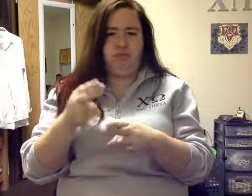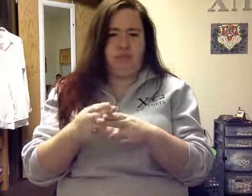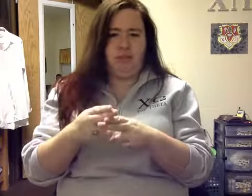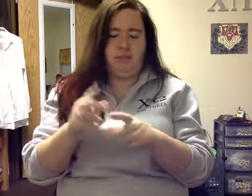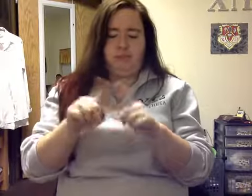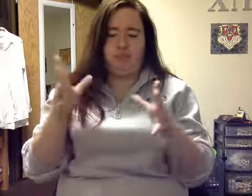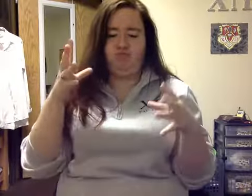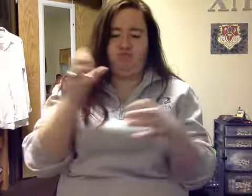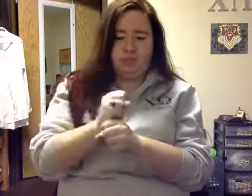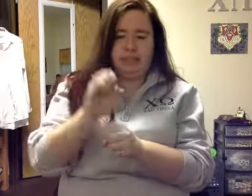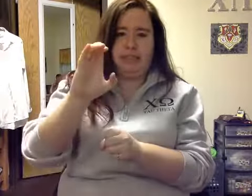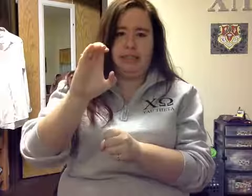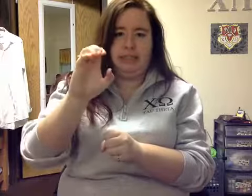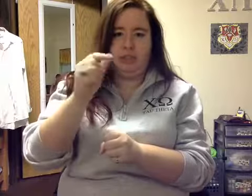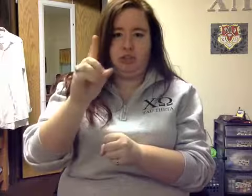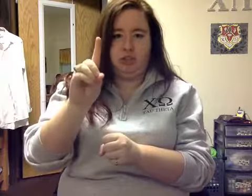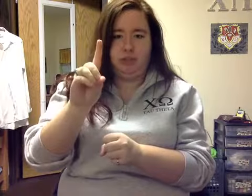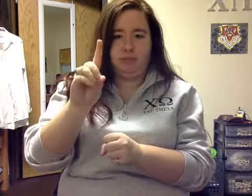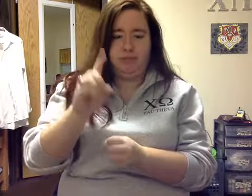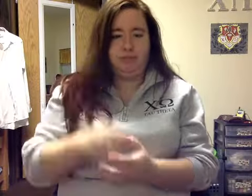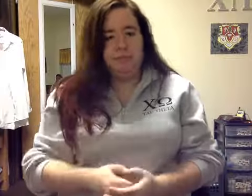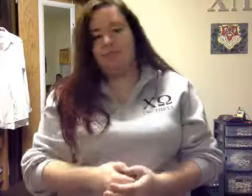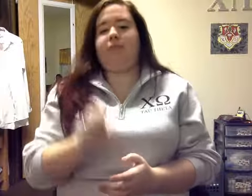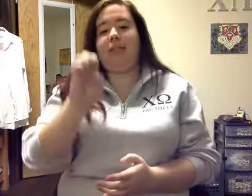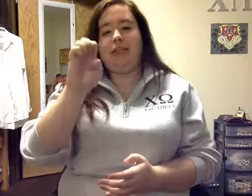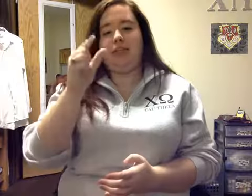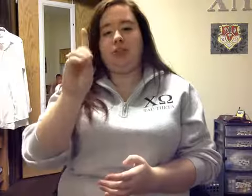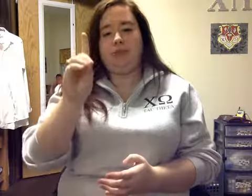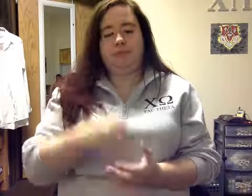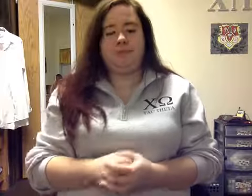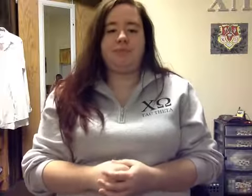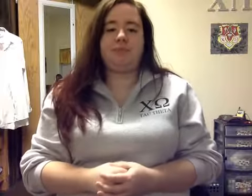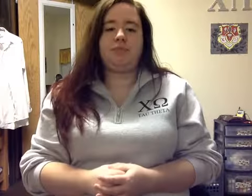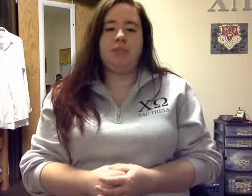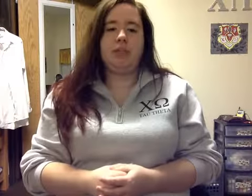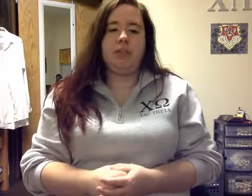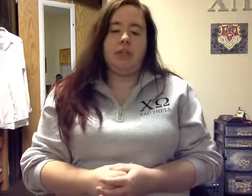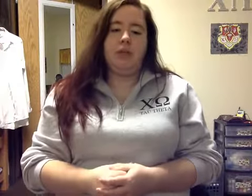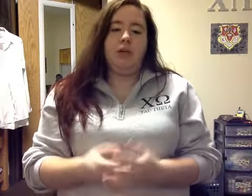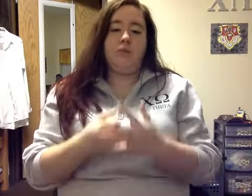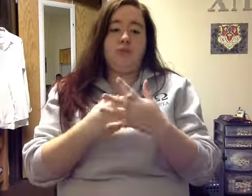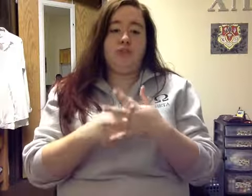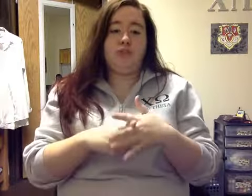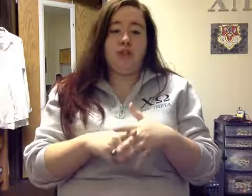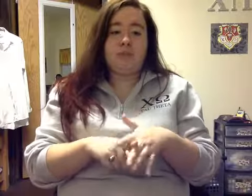this. Your nurse will have you lie down on the bed. You will be hooked up to some monitoring